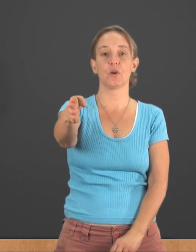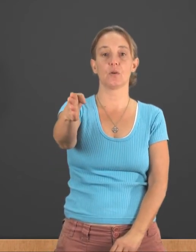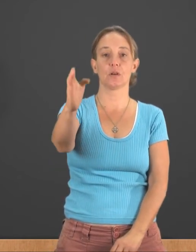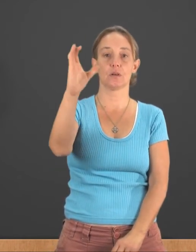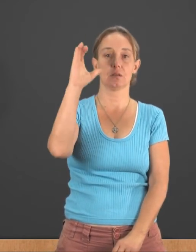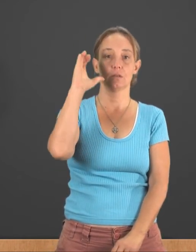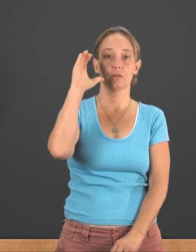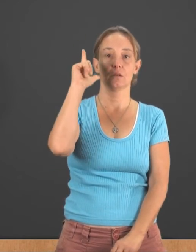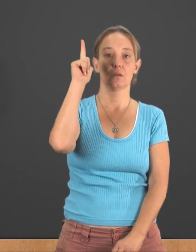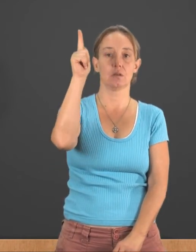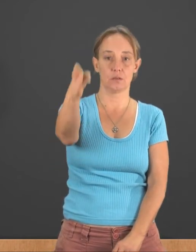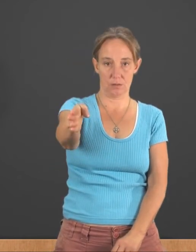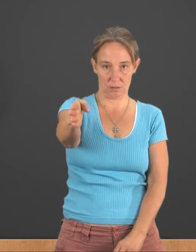forward.